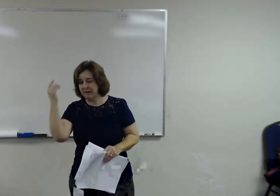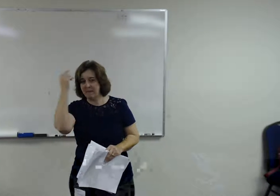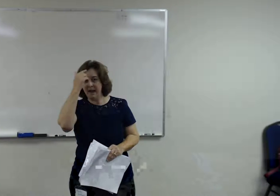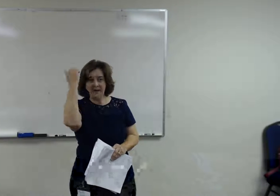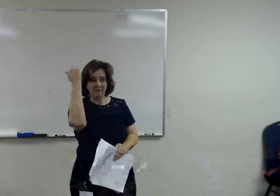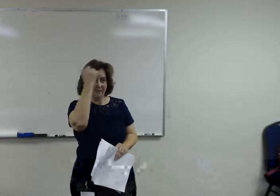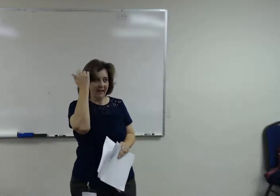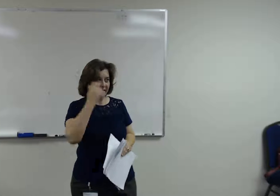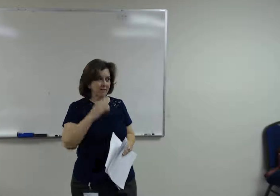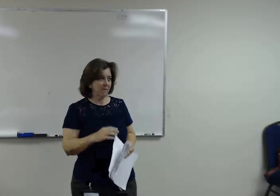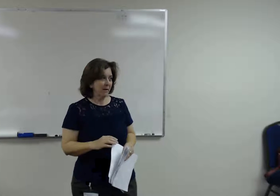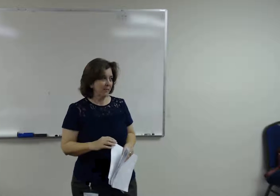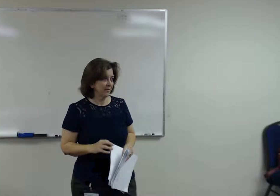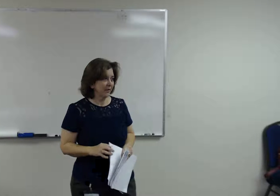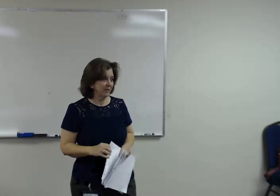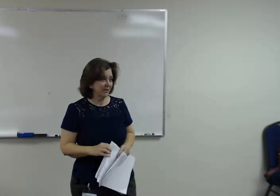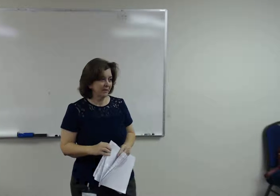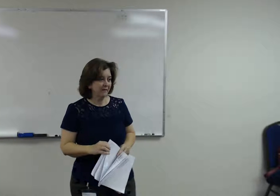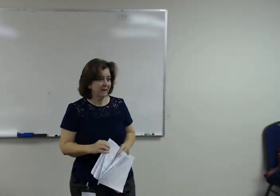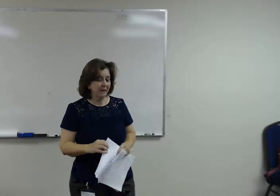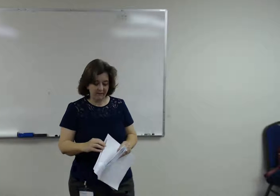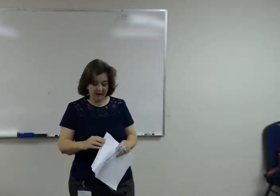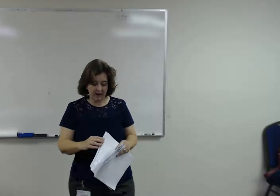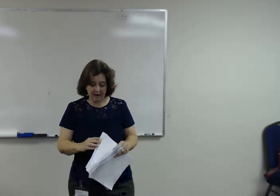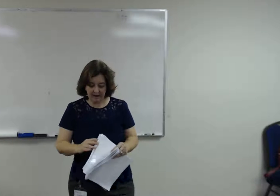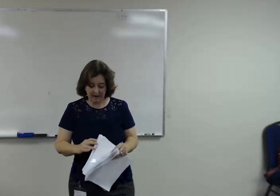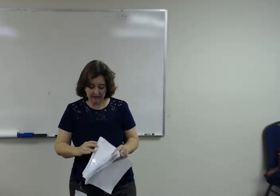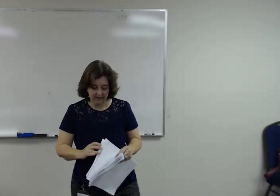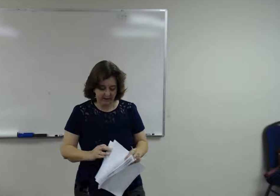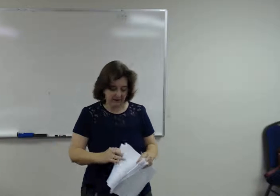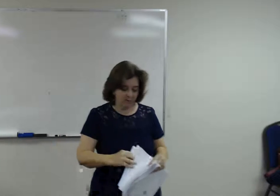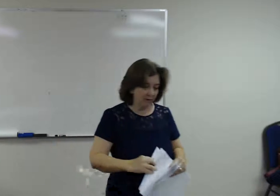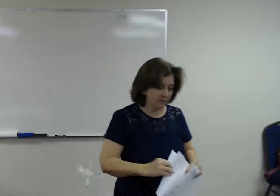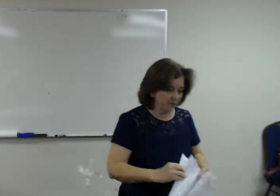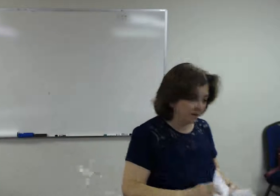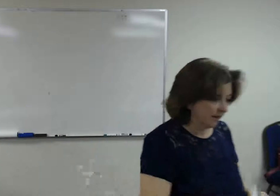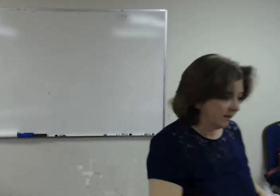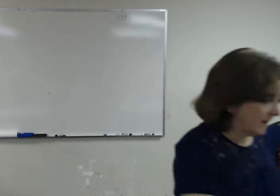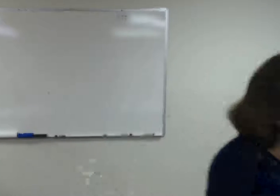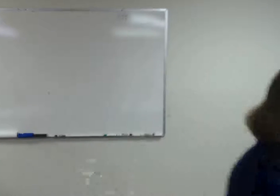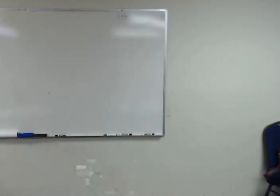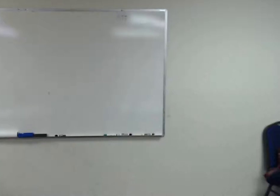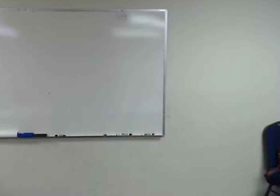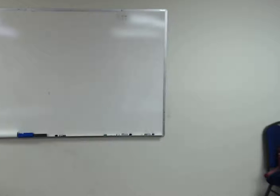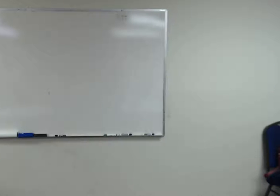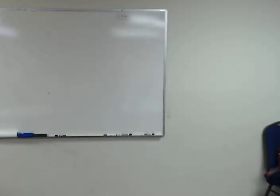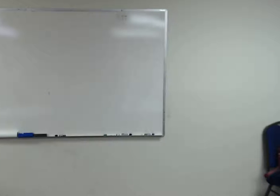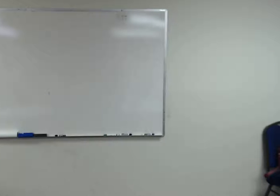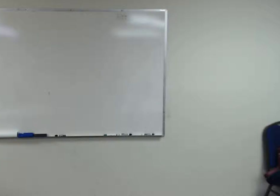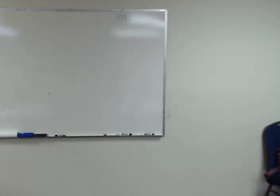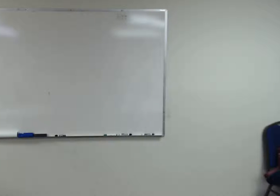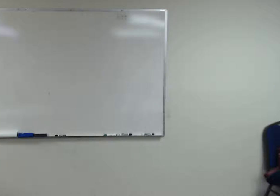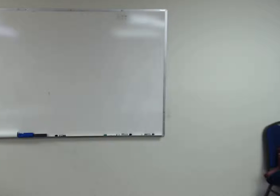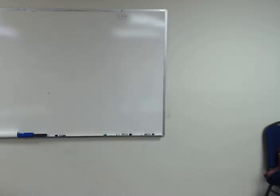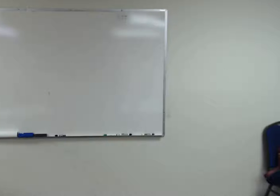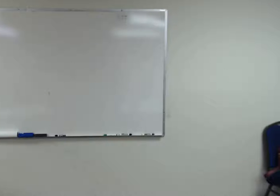my mind and in my perception of how I approach my work, what I do. I'm going to